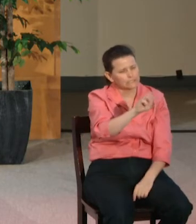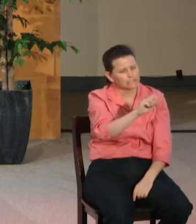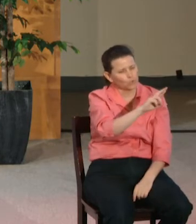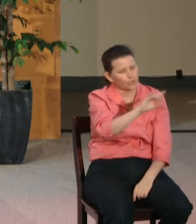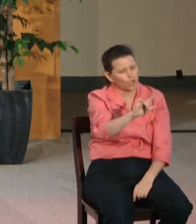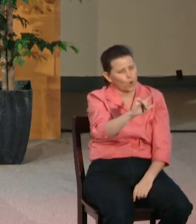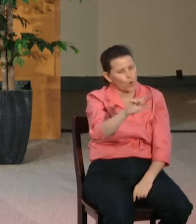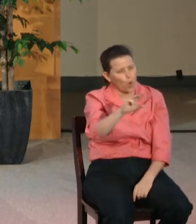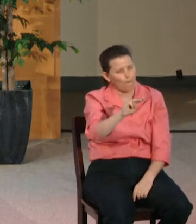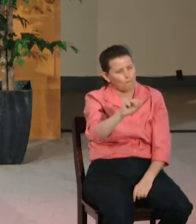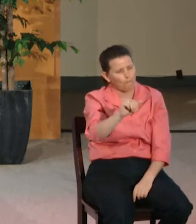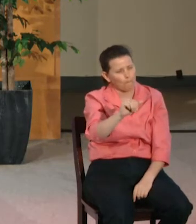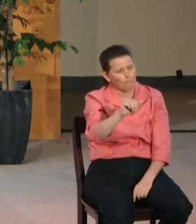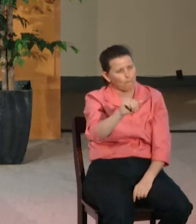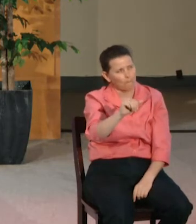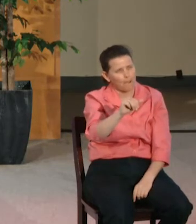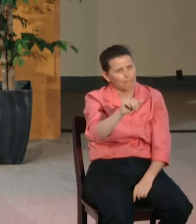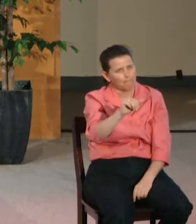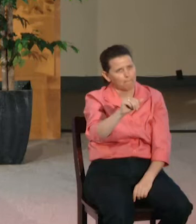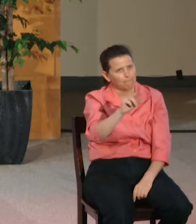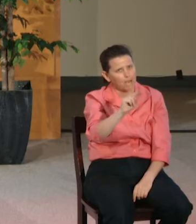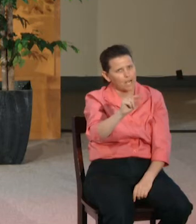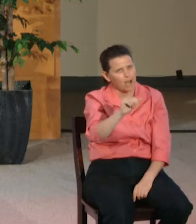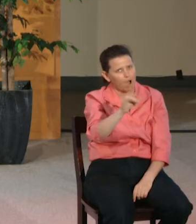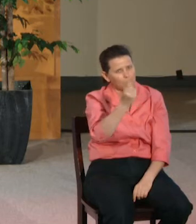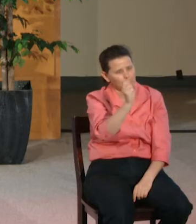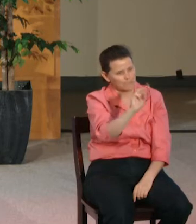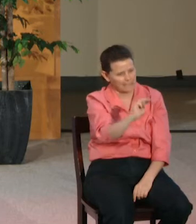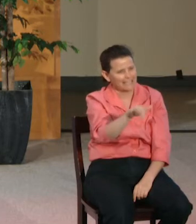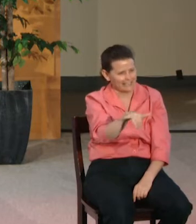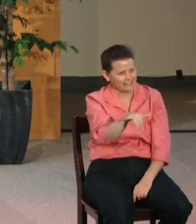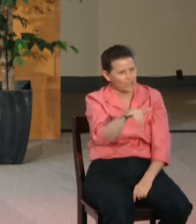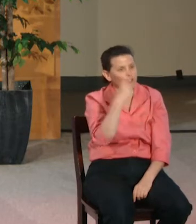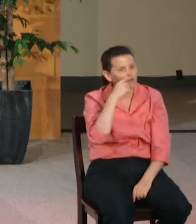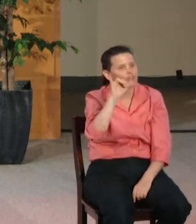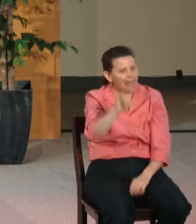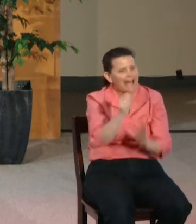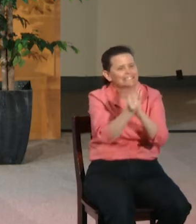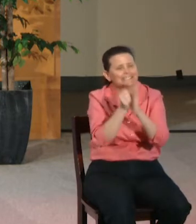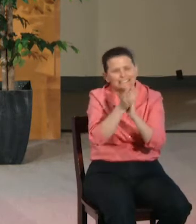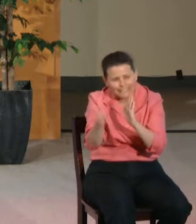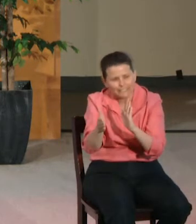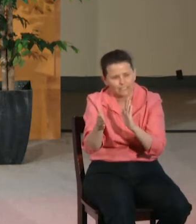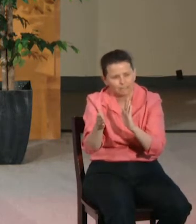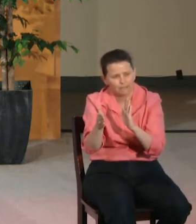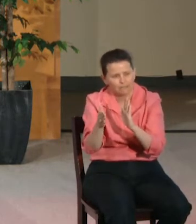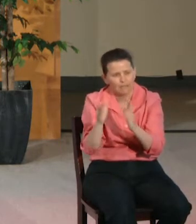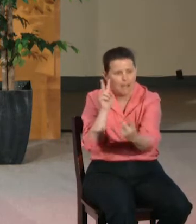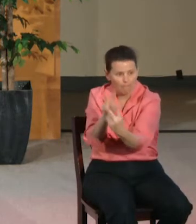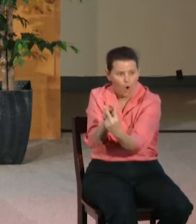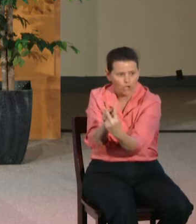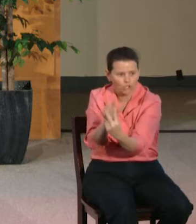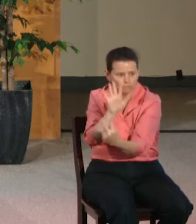I learned what that meant. That means that they are monogamous to their partner for that season. And then the next season, when